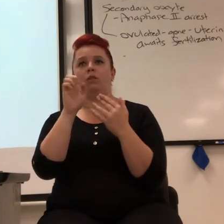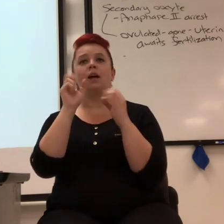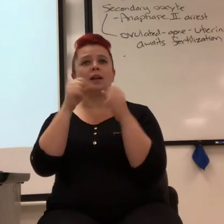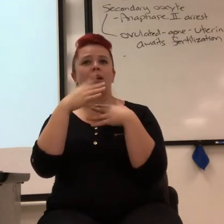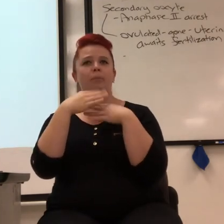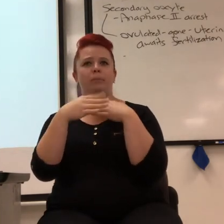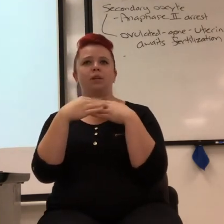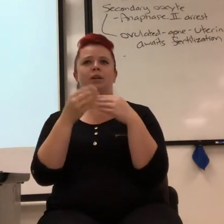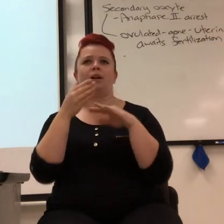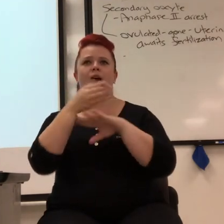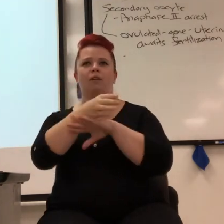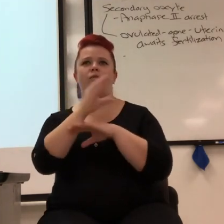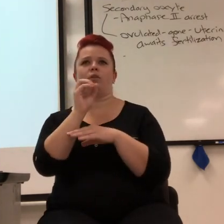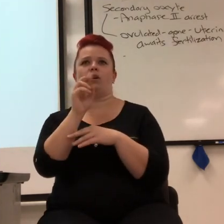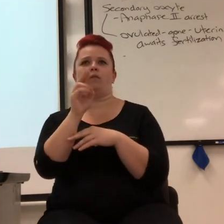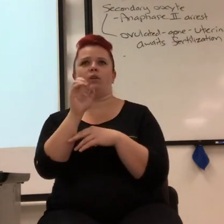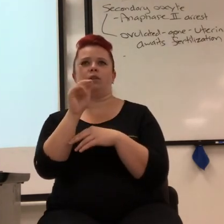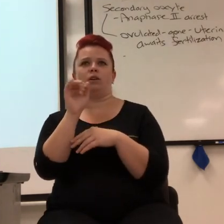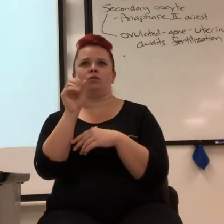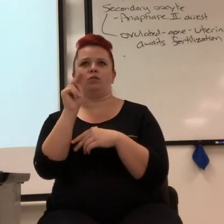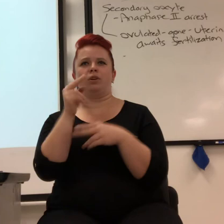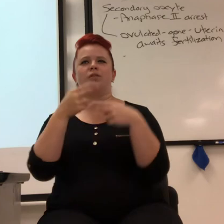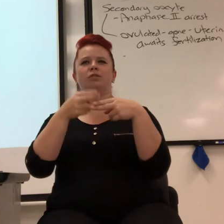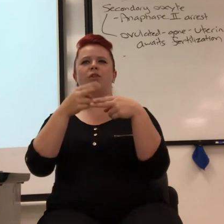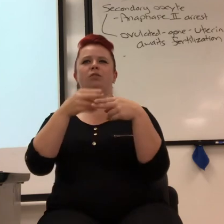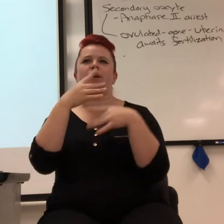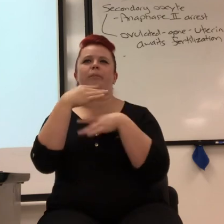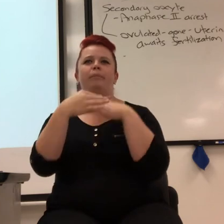or corpus hemorrhagicum.